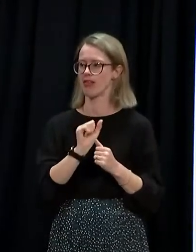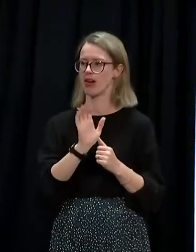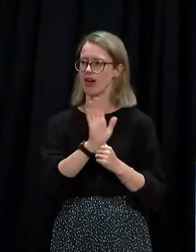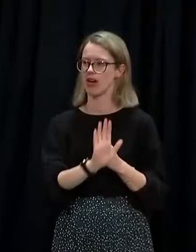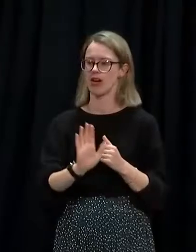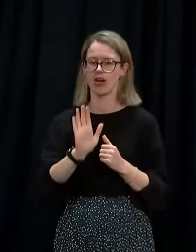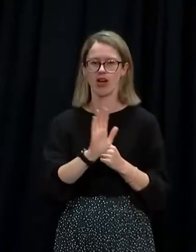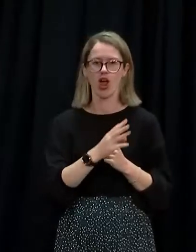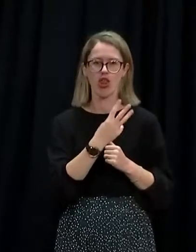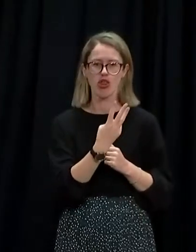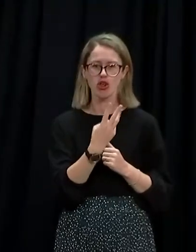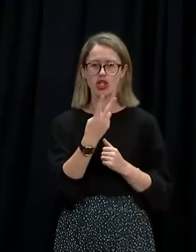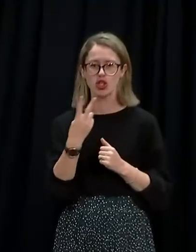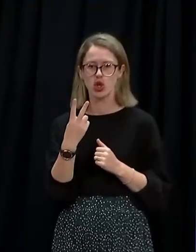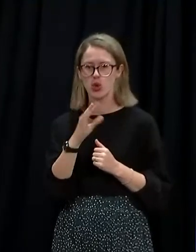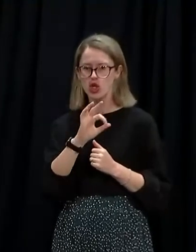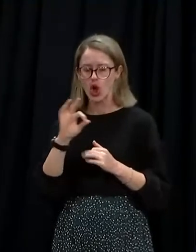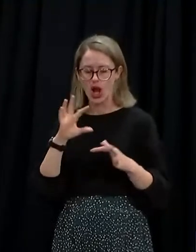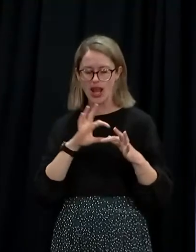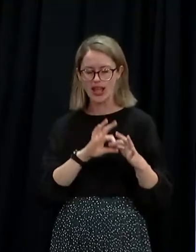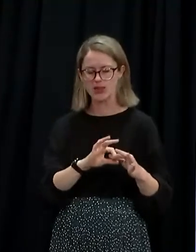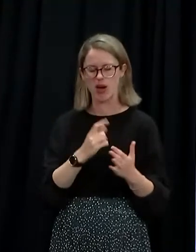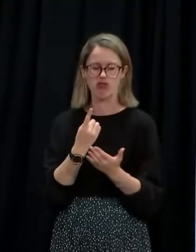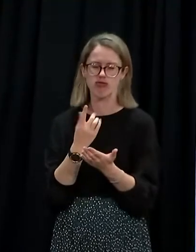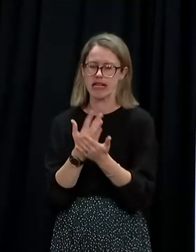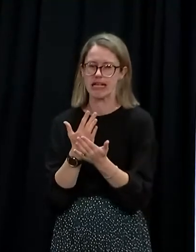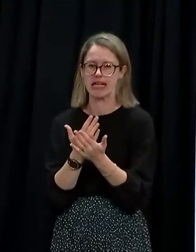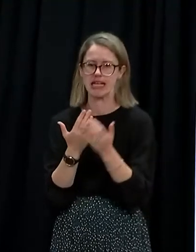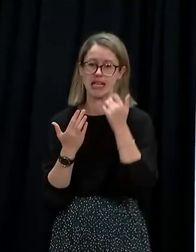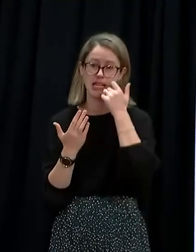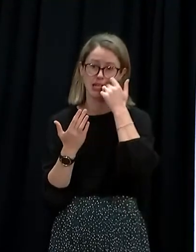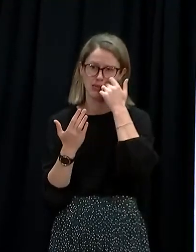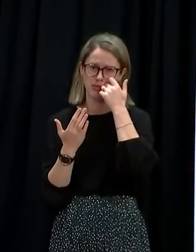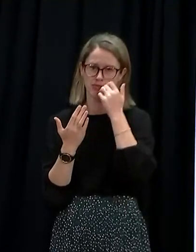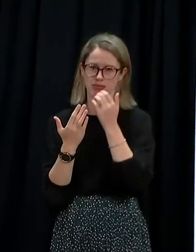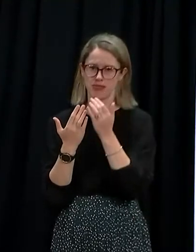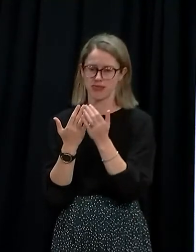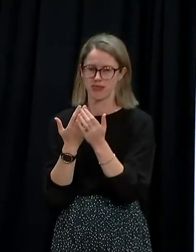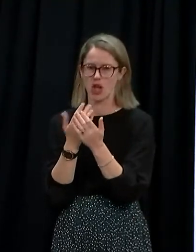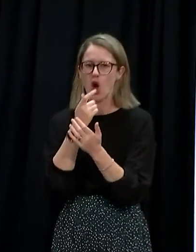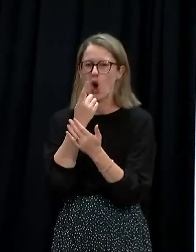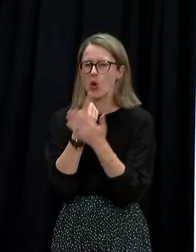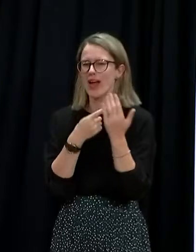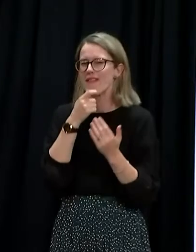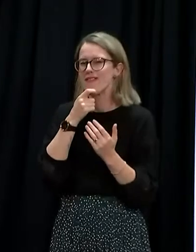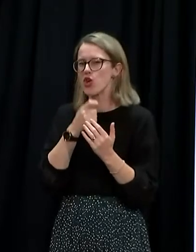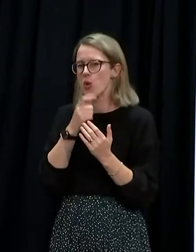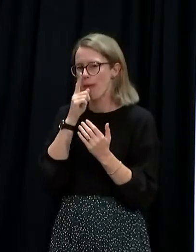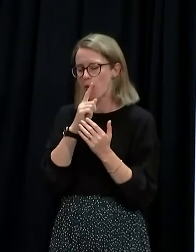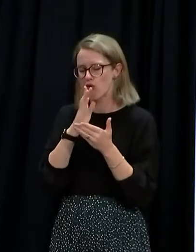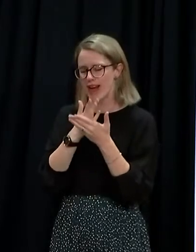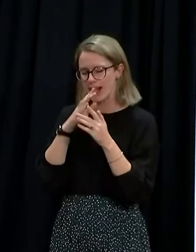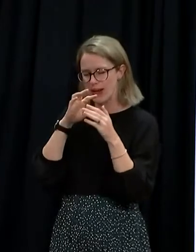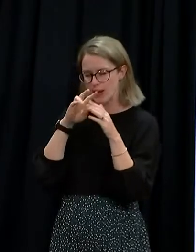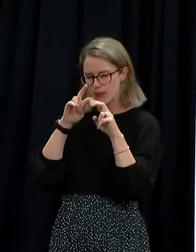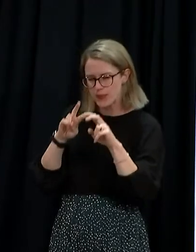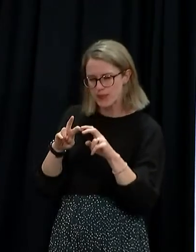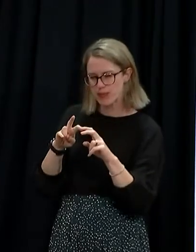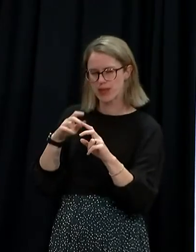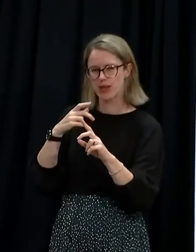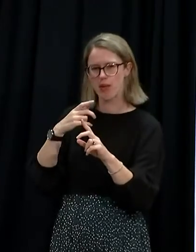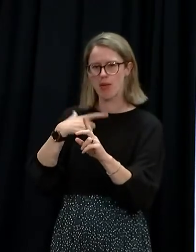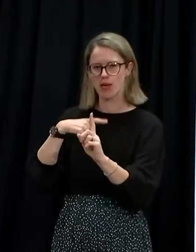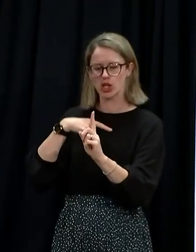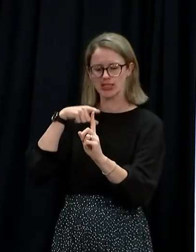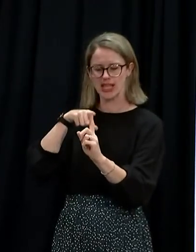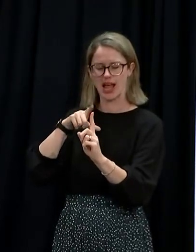or so unlinked, there are actually a handful that we're really honing in on, and that's because they might have been later